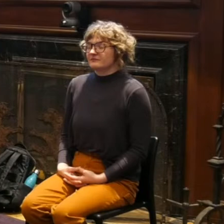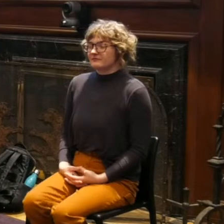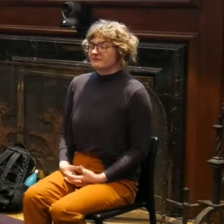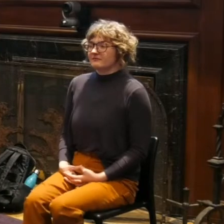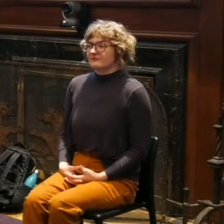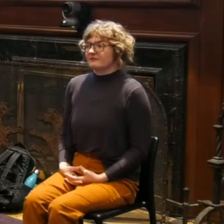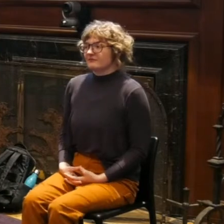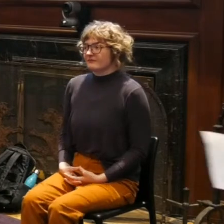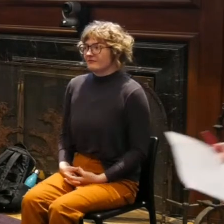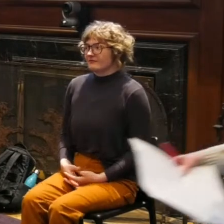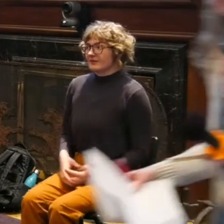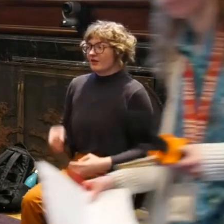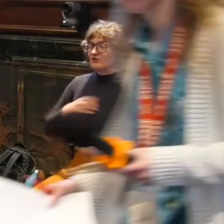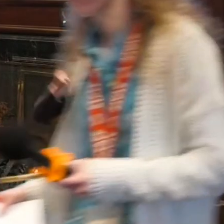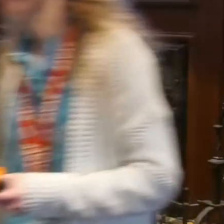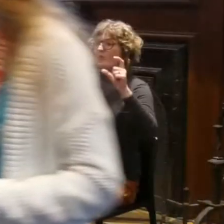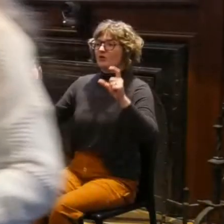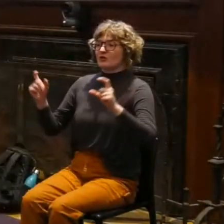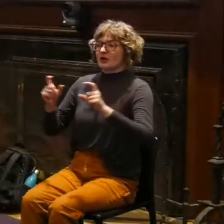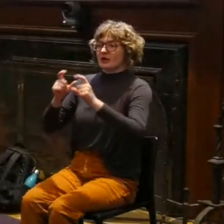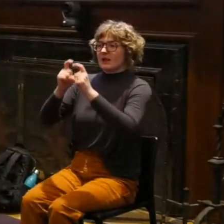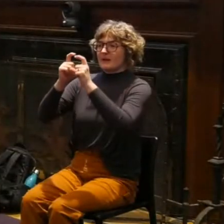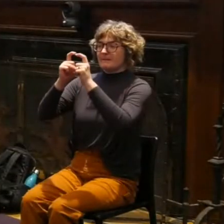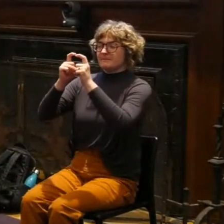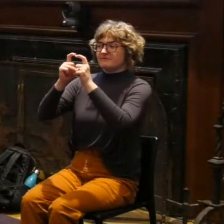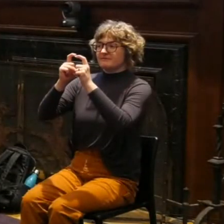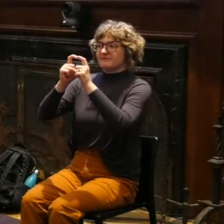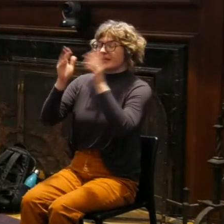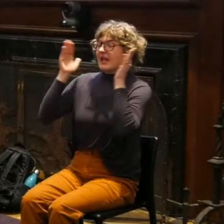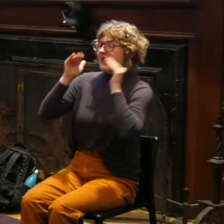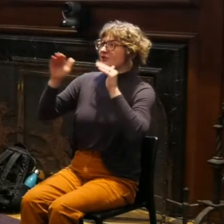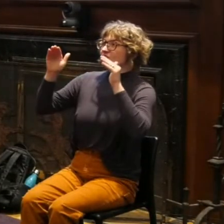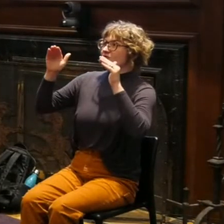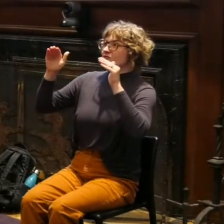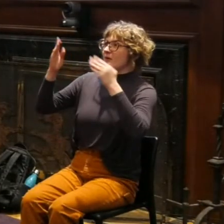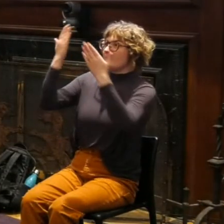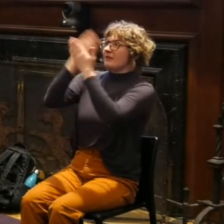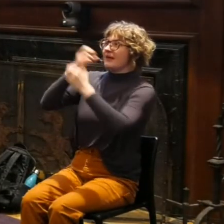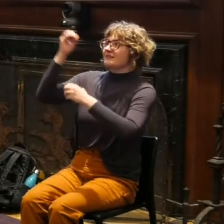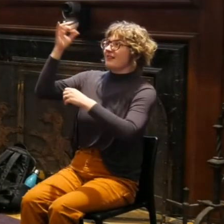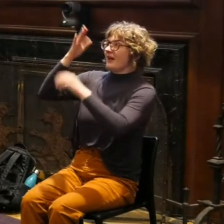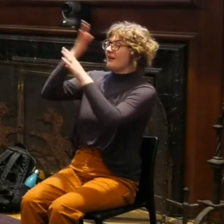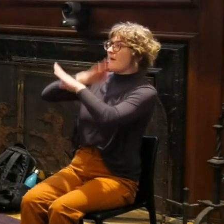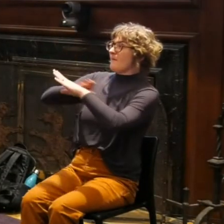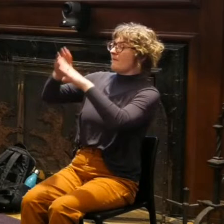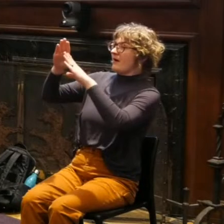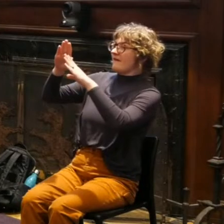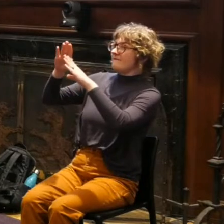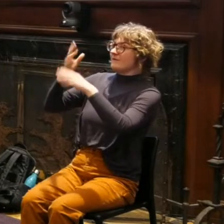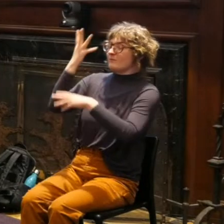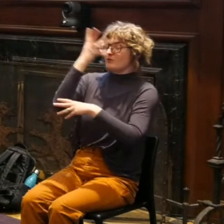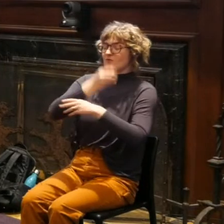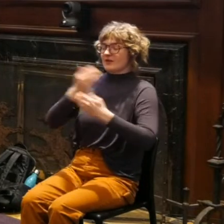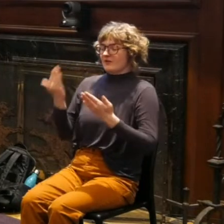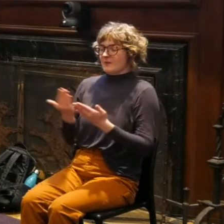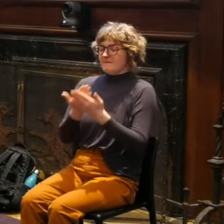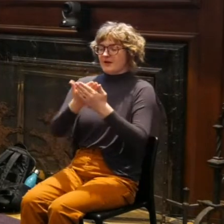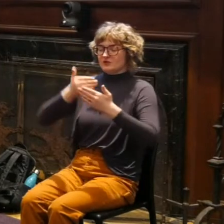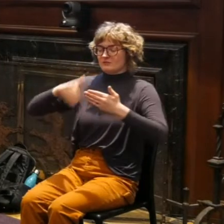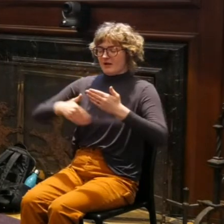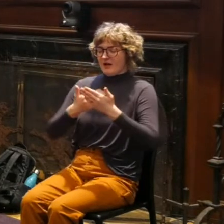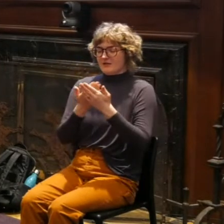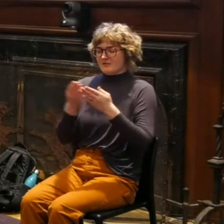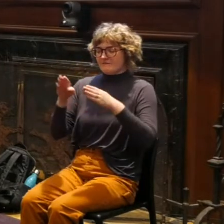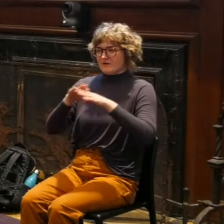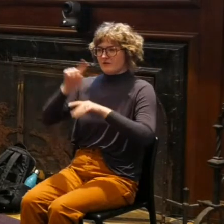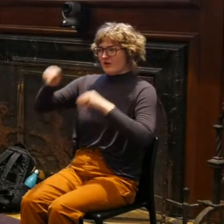Sonnet for the Solar Eclipse. An angel's halo blacks the light above, a beauty held in mesh behind the fold, its presence spout an